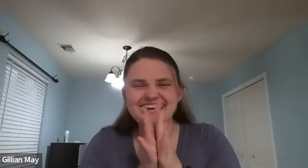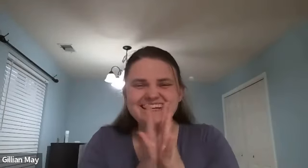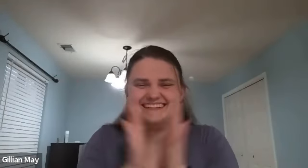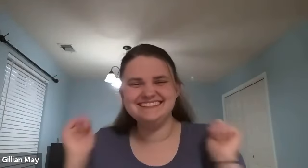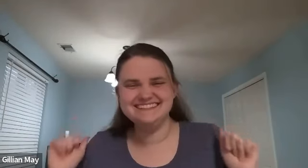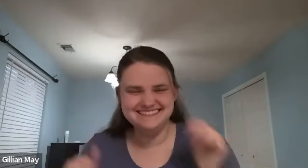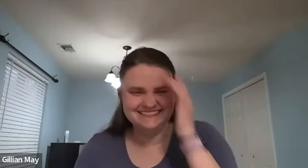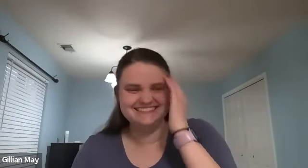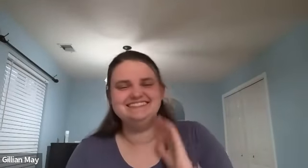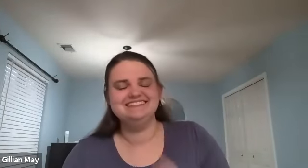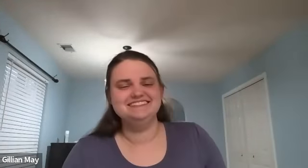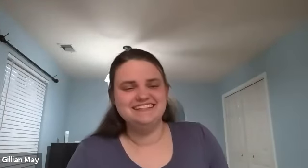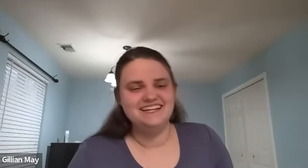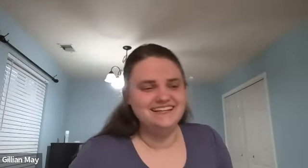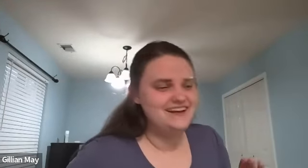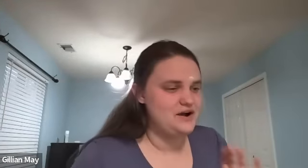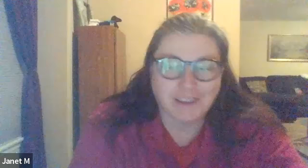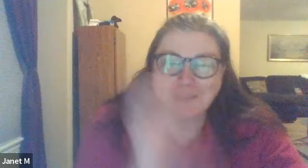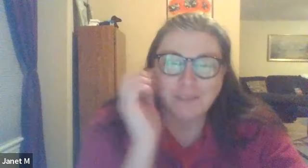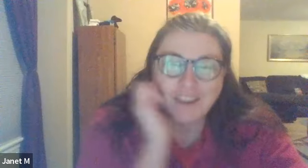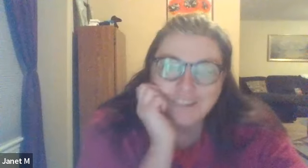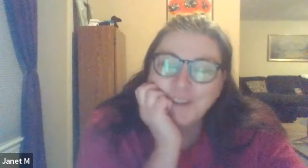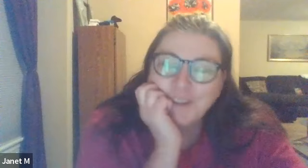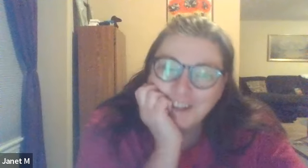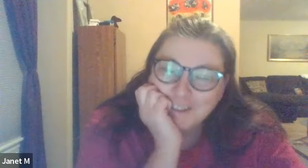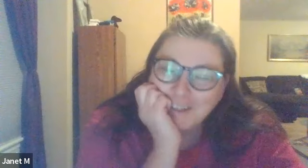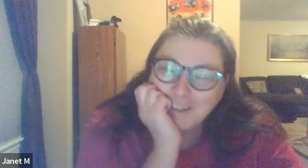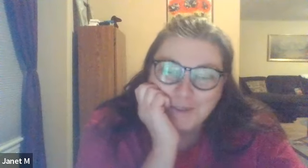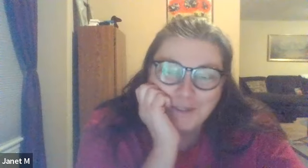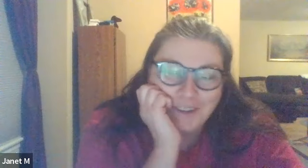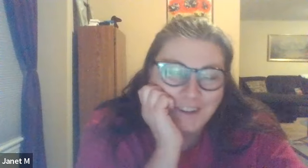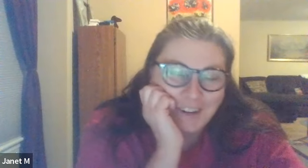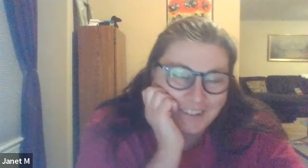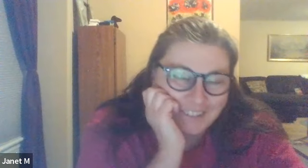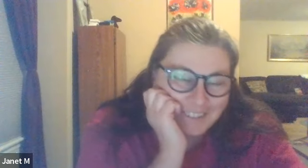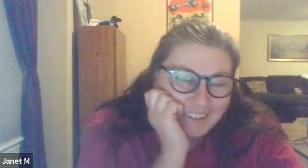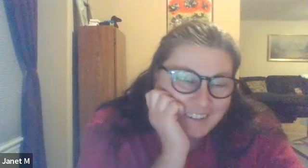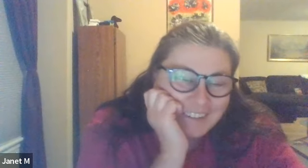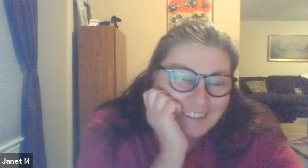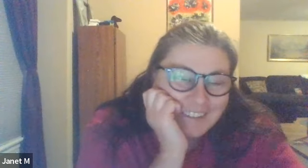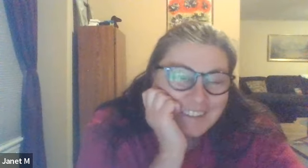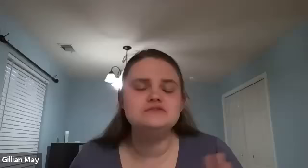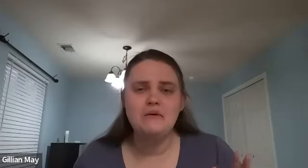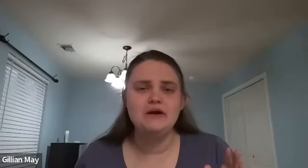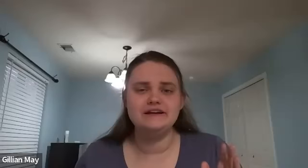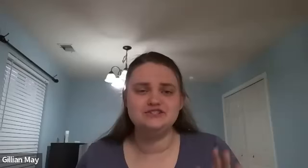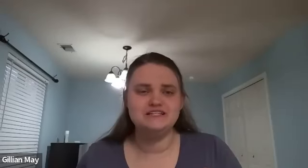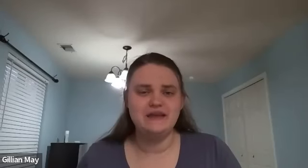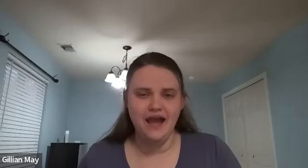Yay! Supposed to get some letters, but then I just I'm so slow here. Do not worry. Trust me. I